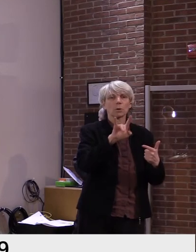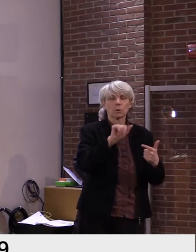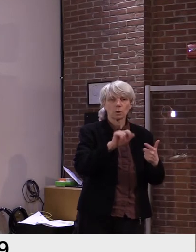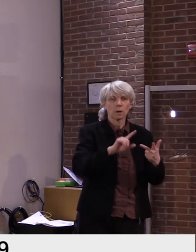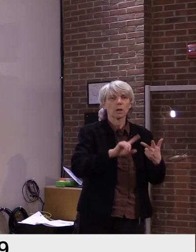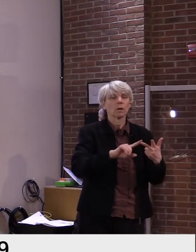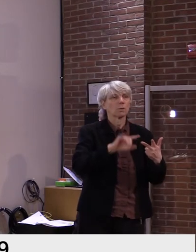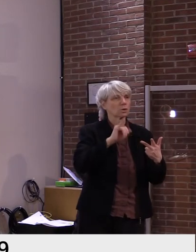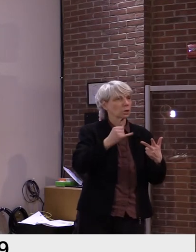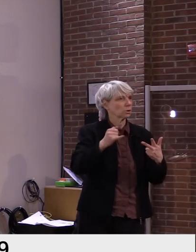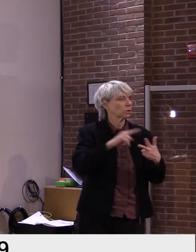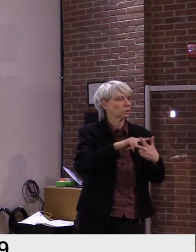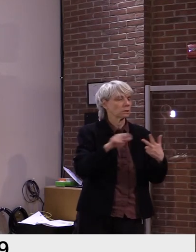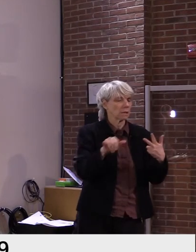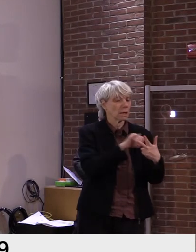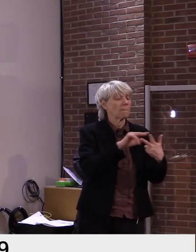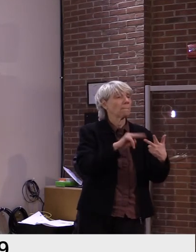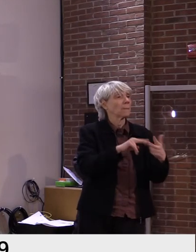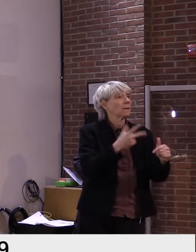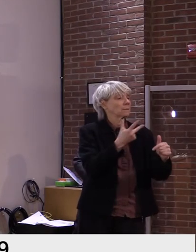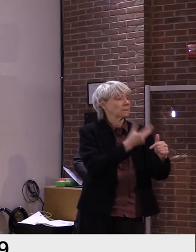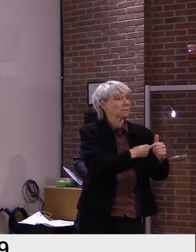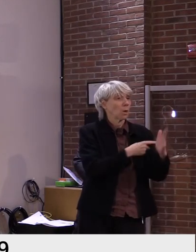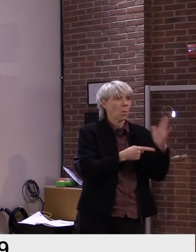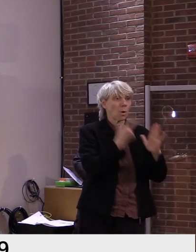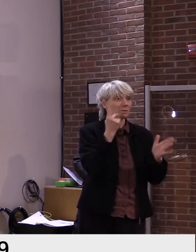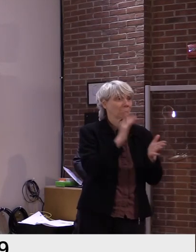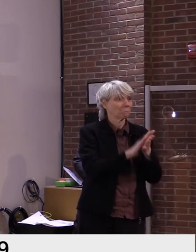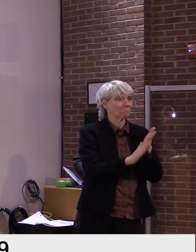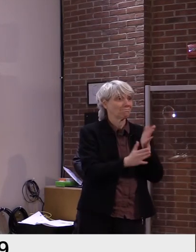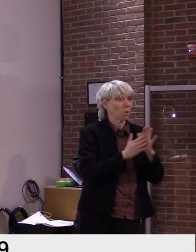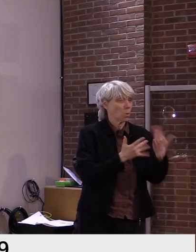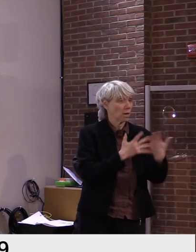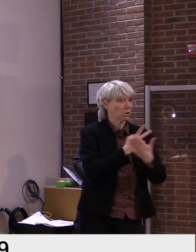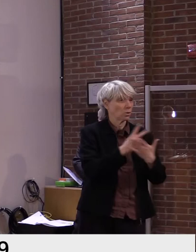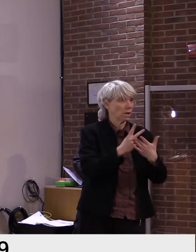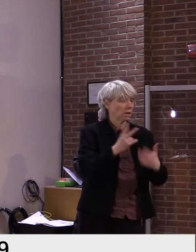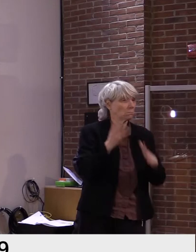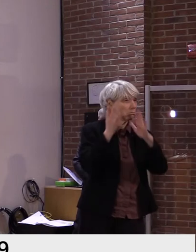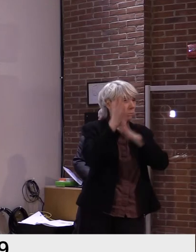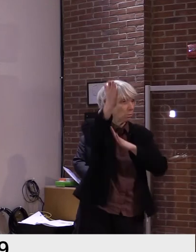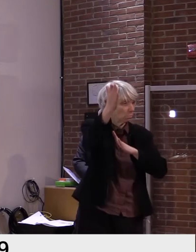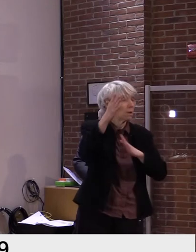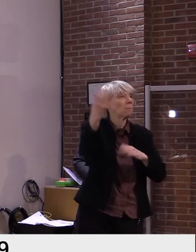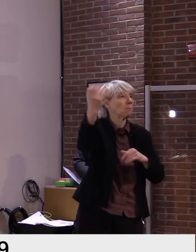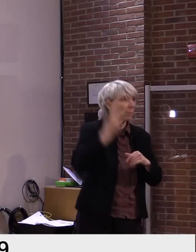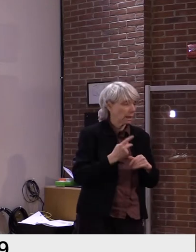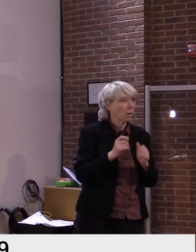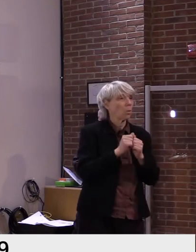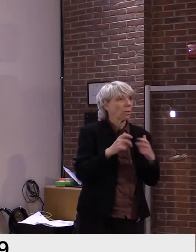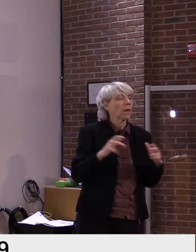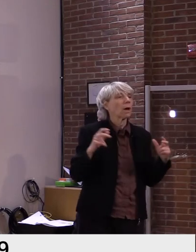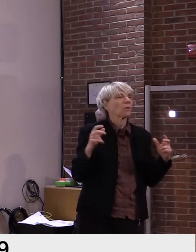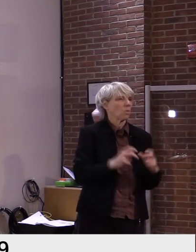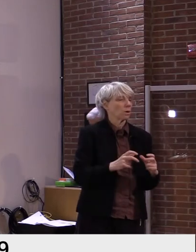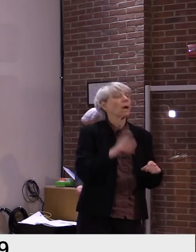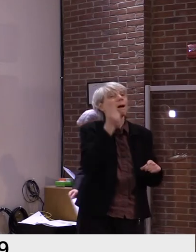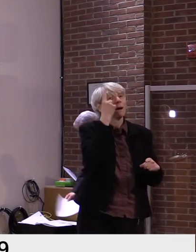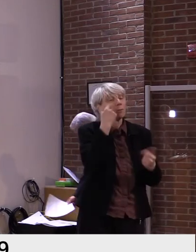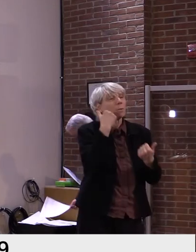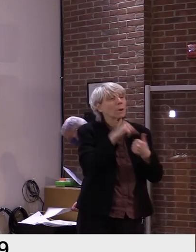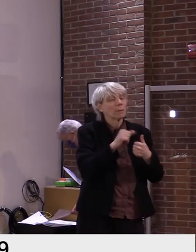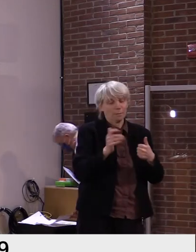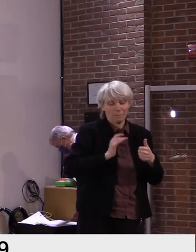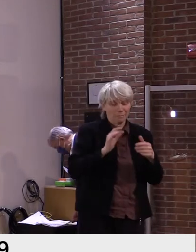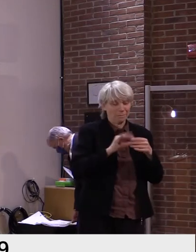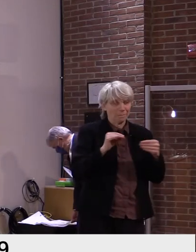dose, it would be 2 weeks after that dose. Though, as I said in my earlier comments, you'll be far more protected